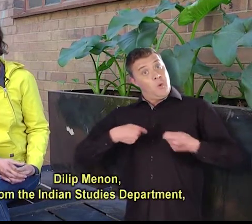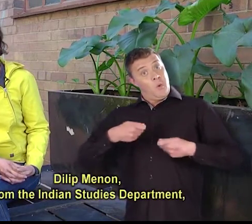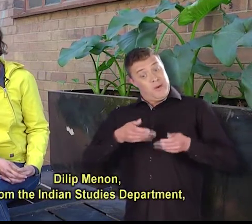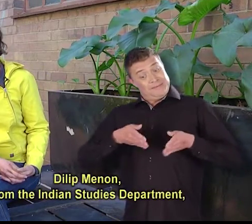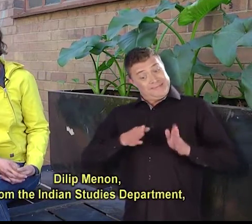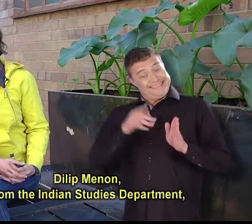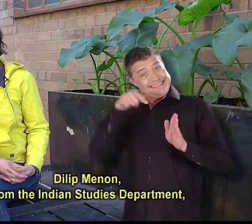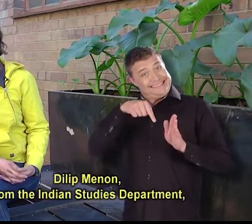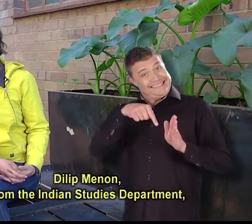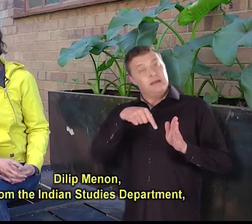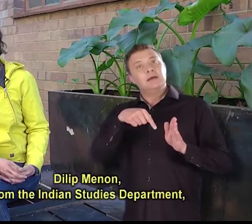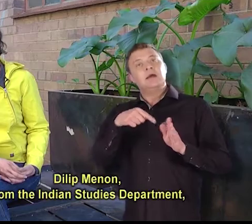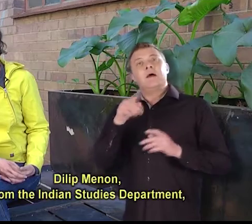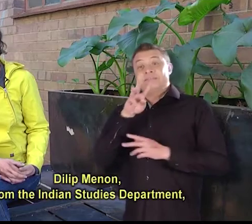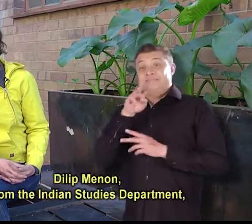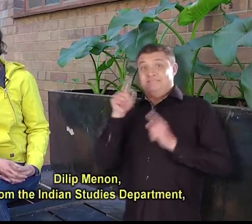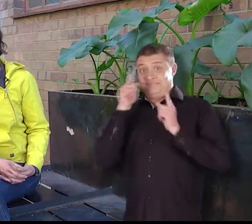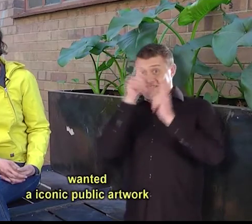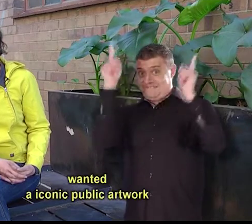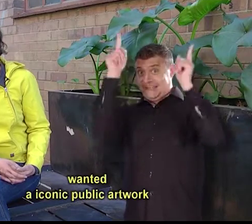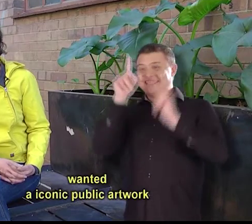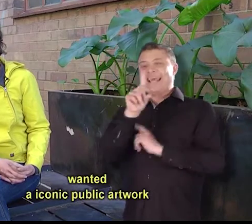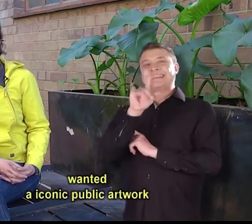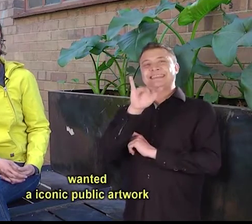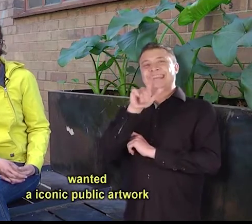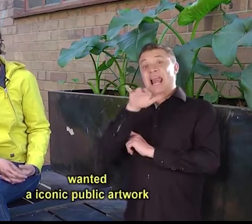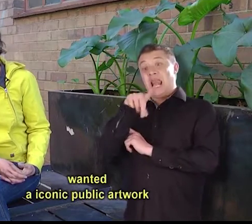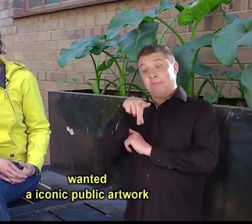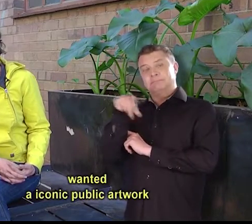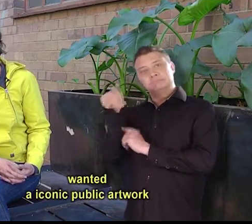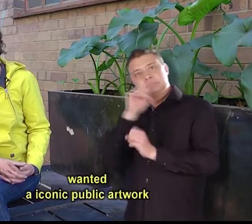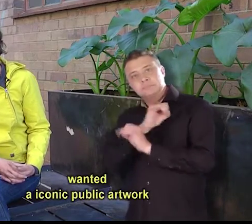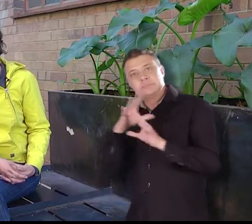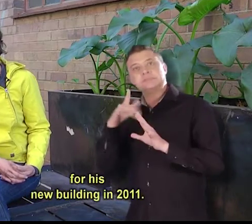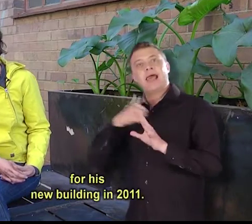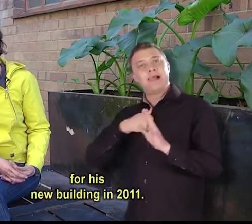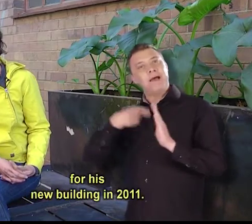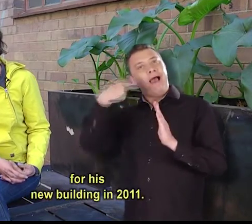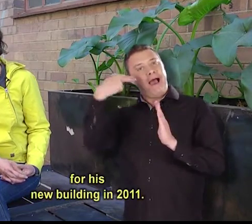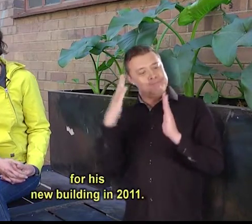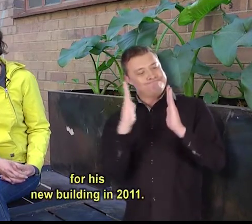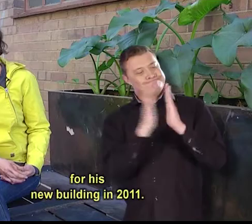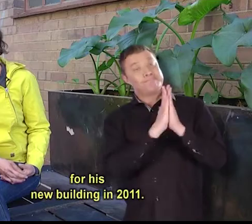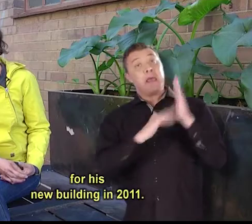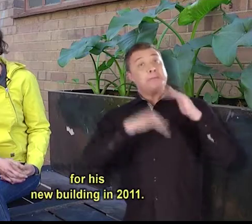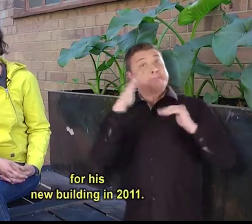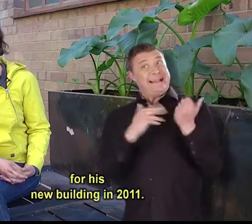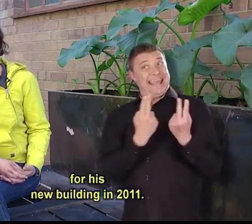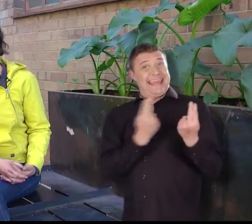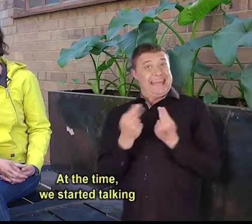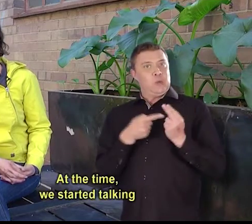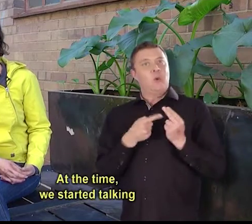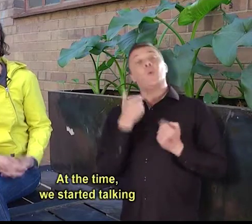Dilip Menon from the Indian Studies Department wanted an iconic public artwork for his new building in